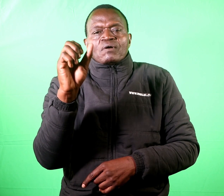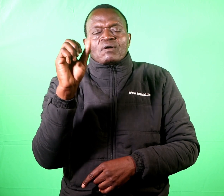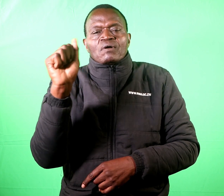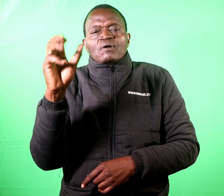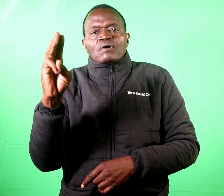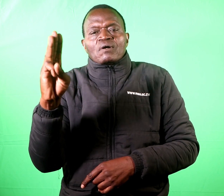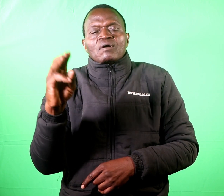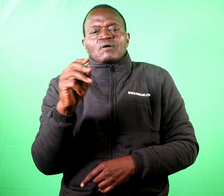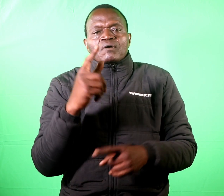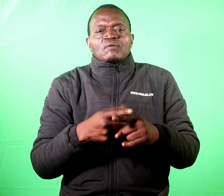+263